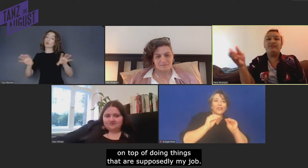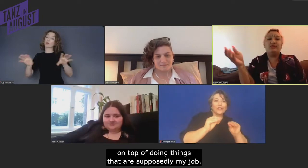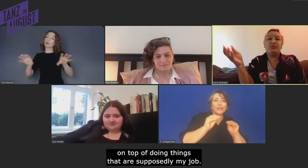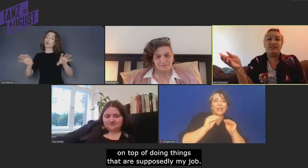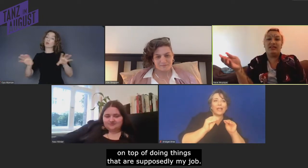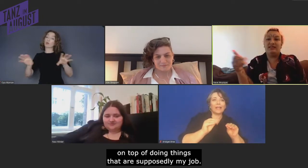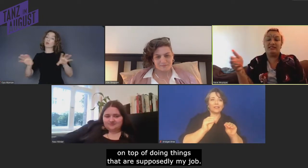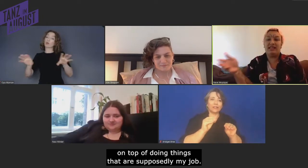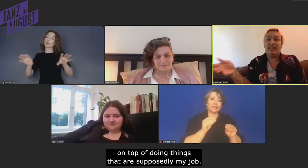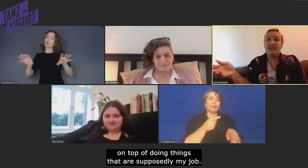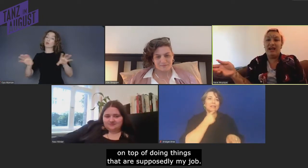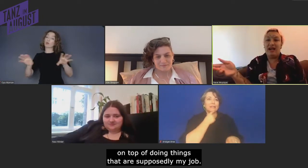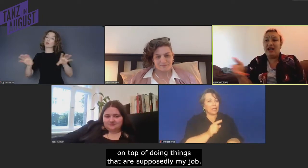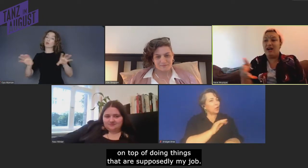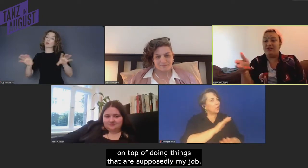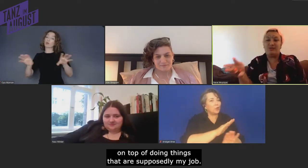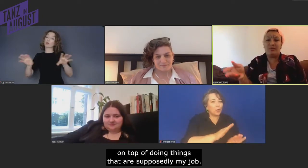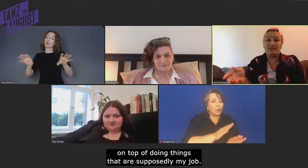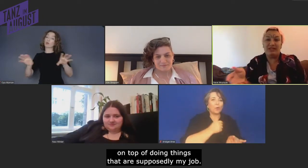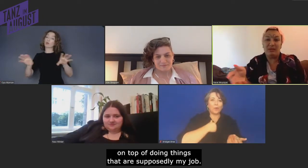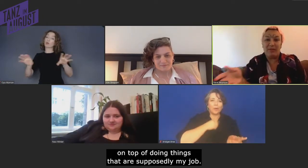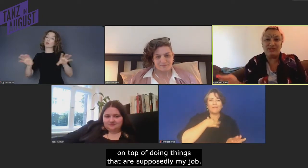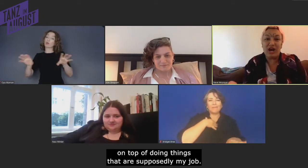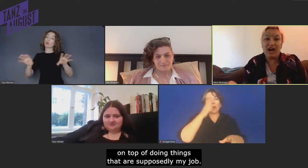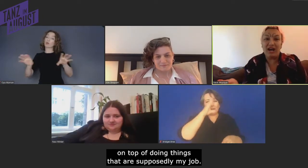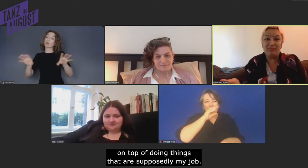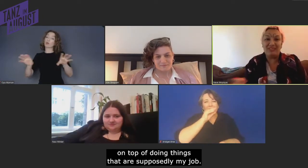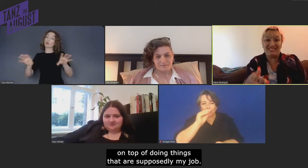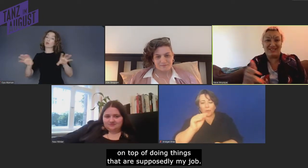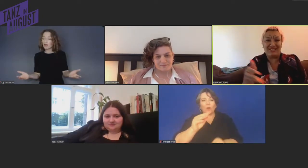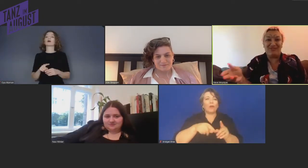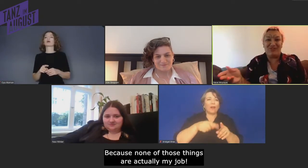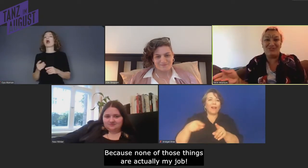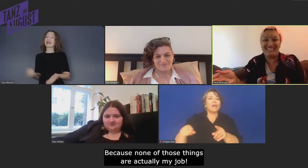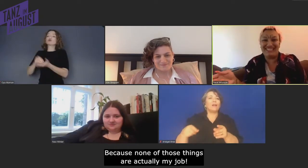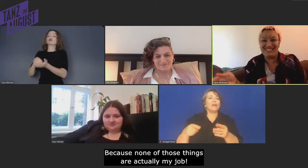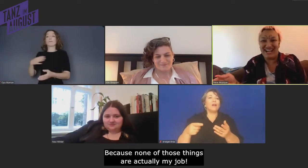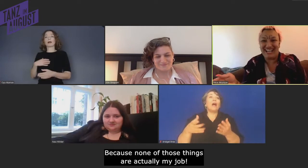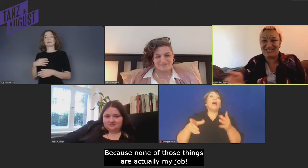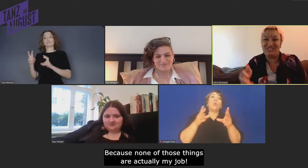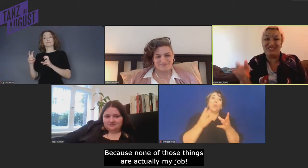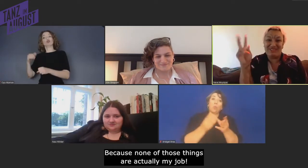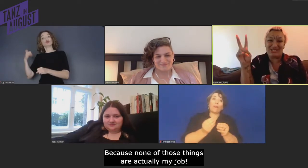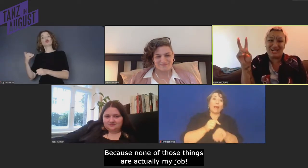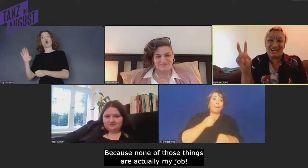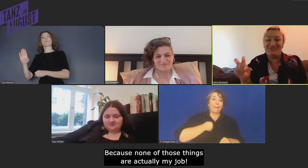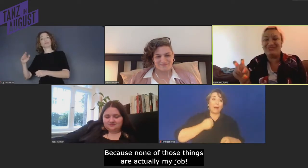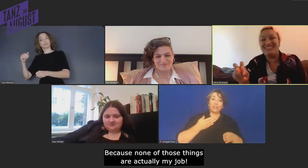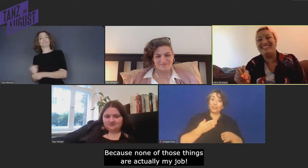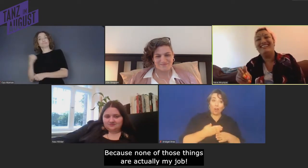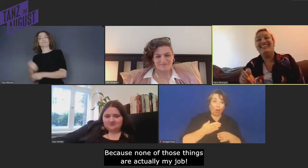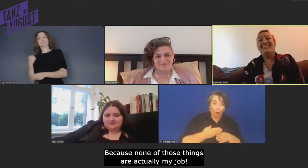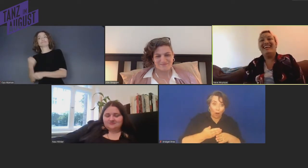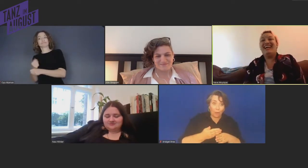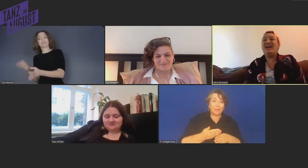of doing things that are supposedly my job, because none of those things are actually my job.